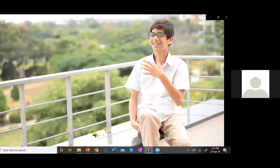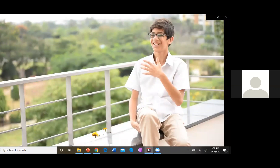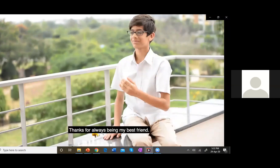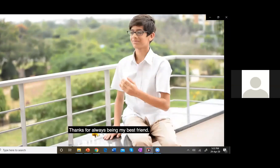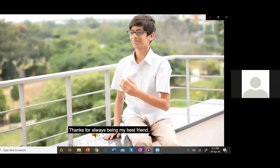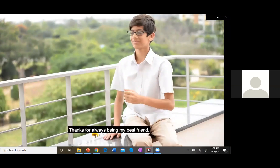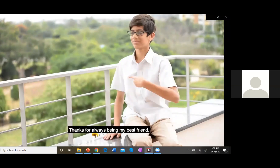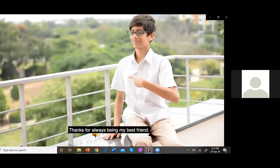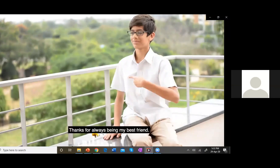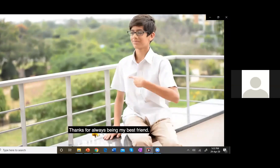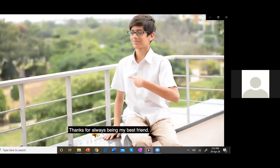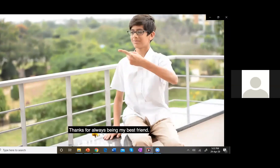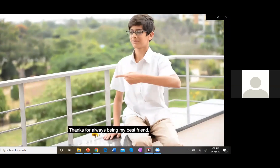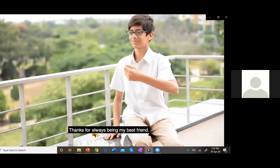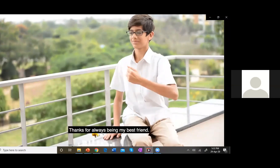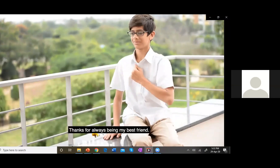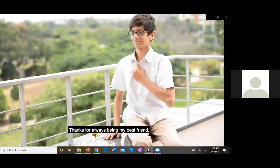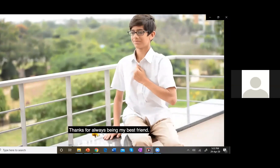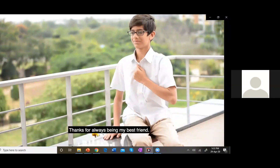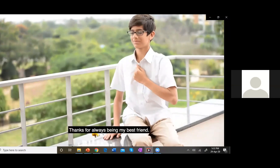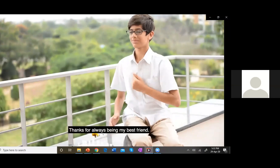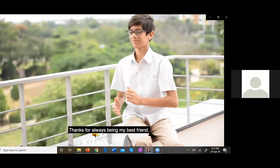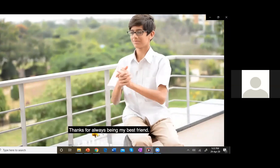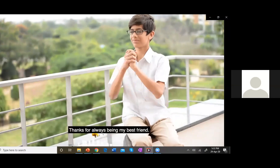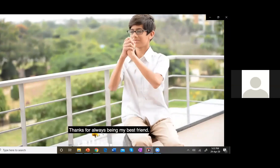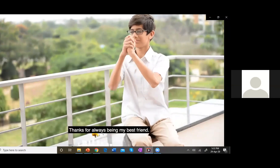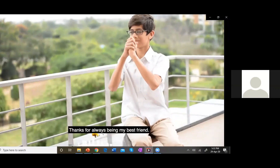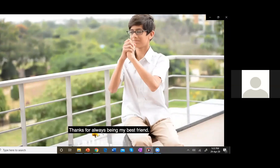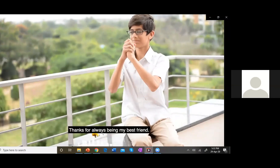Thanks for always being my best friend.